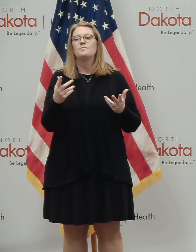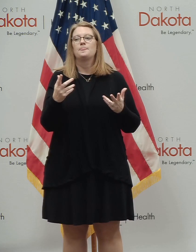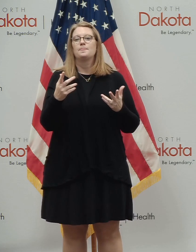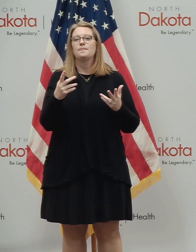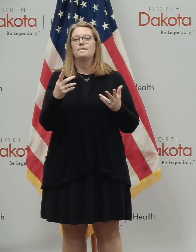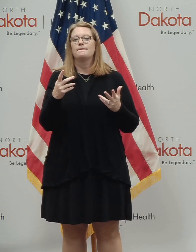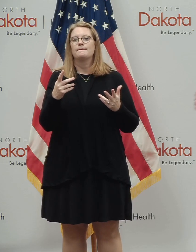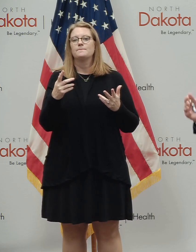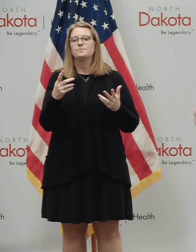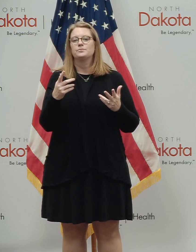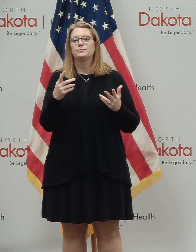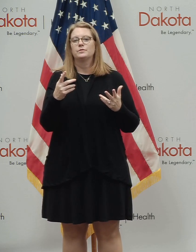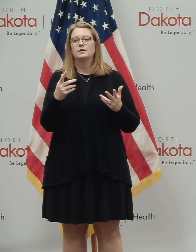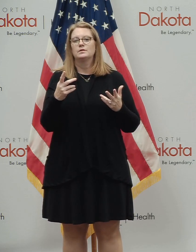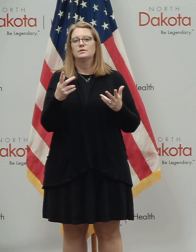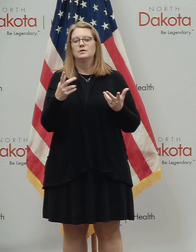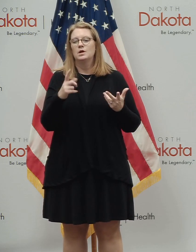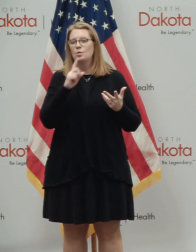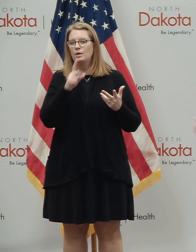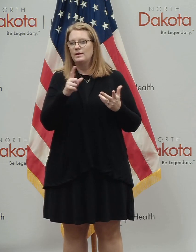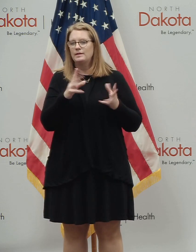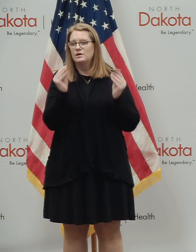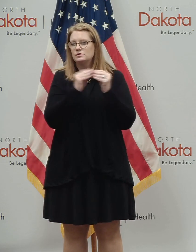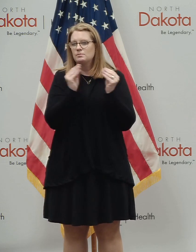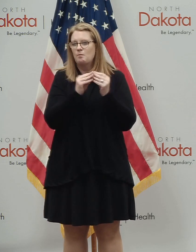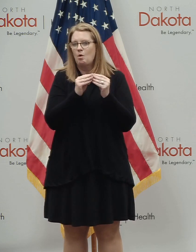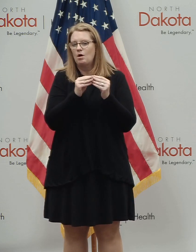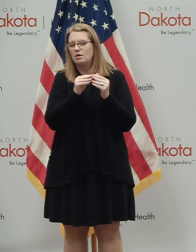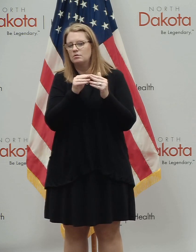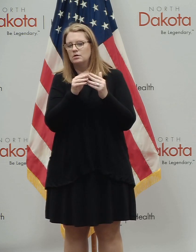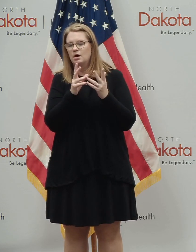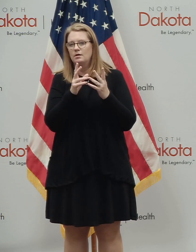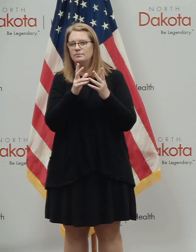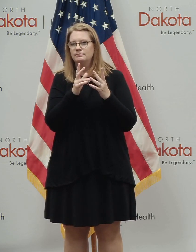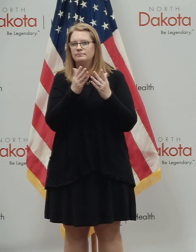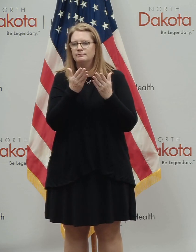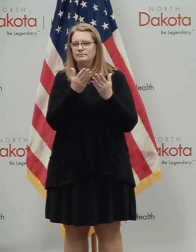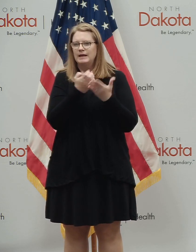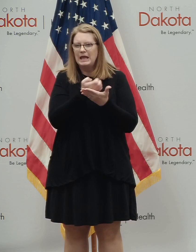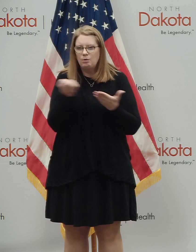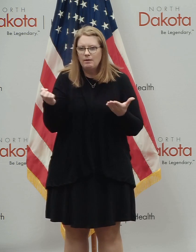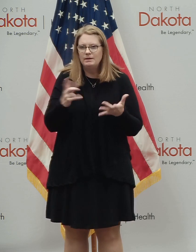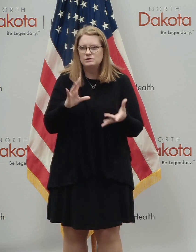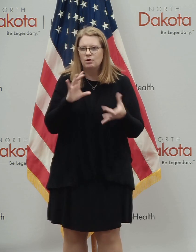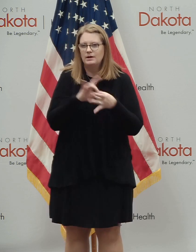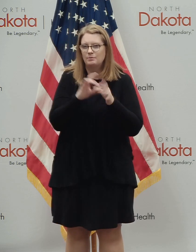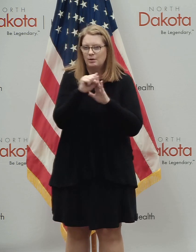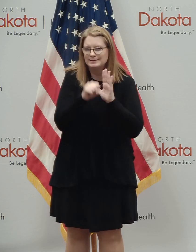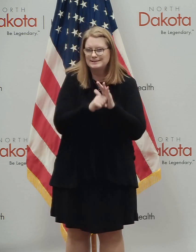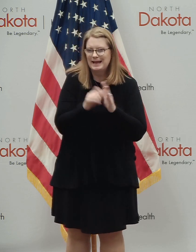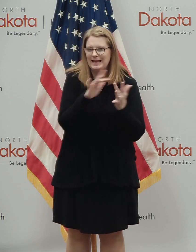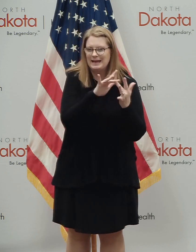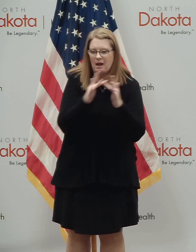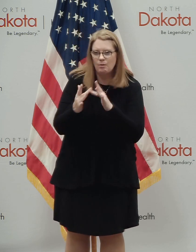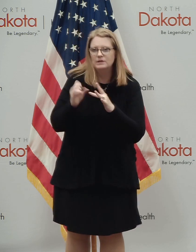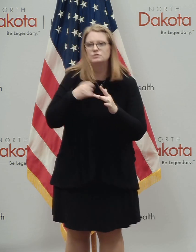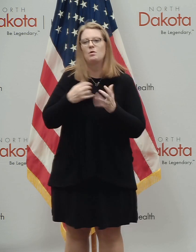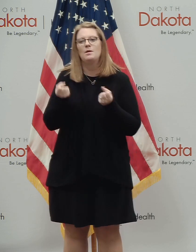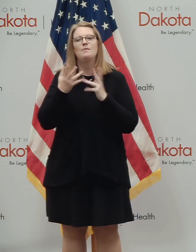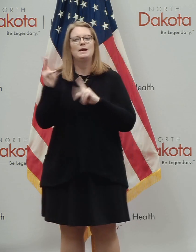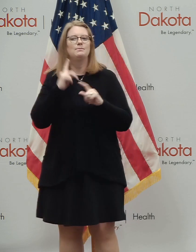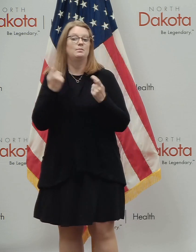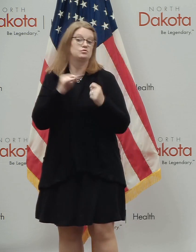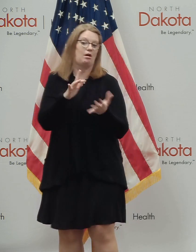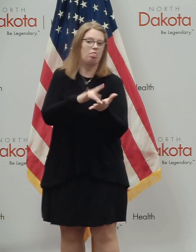touch points, the surface area of attack, if you will, because there's more devices hooked to our state networks than ever before. It gives an